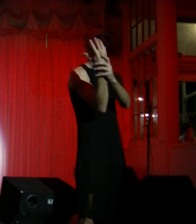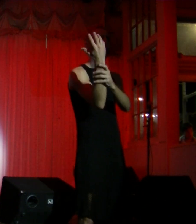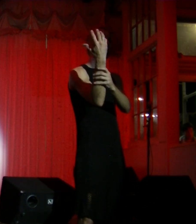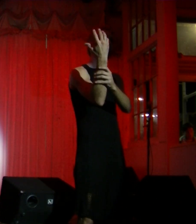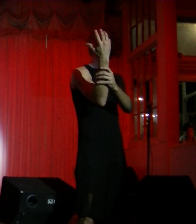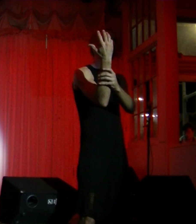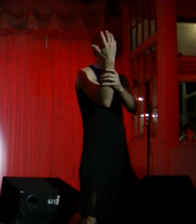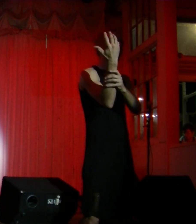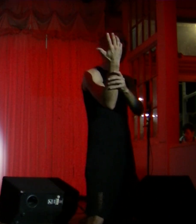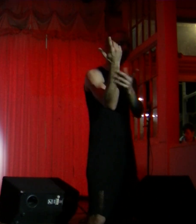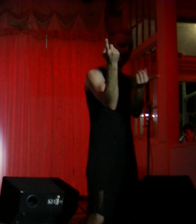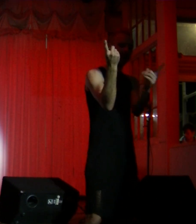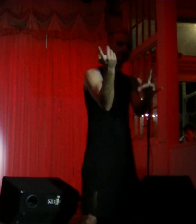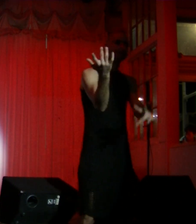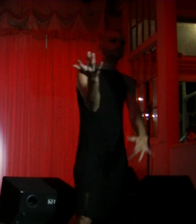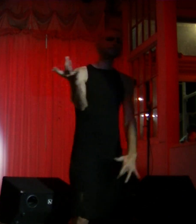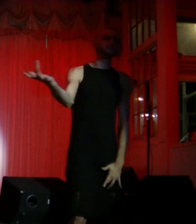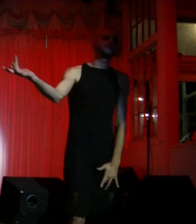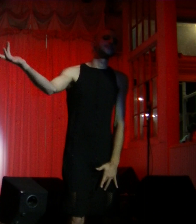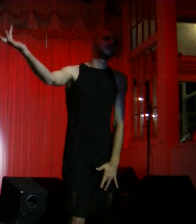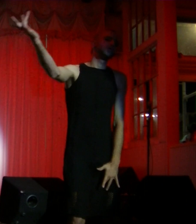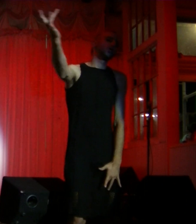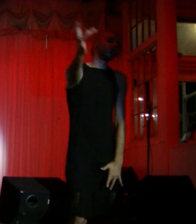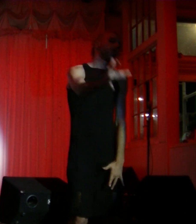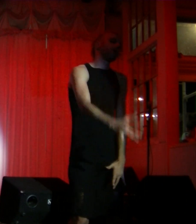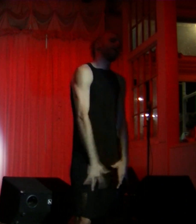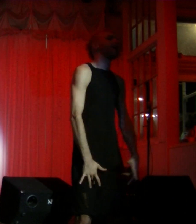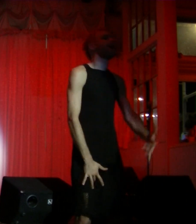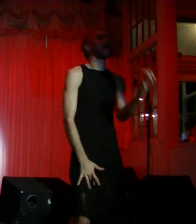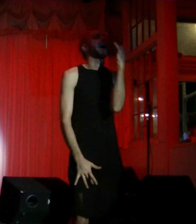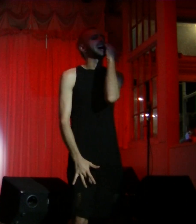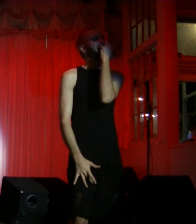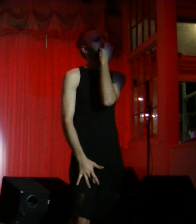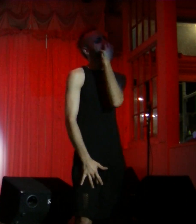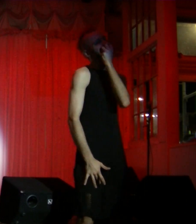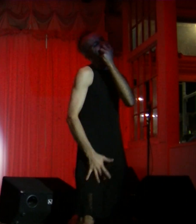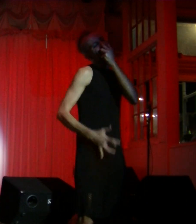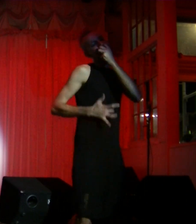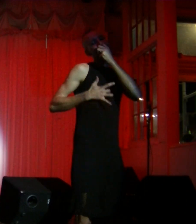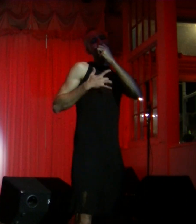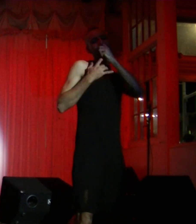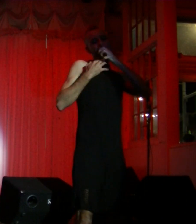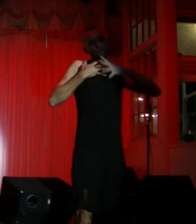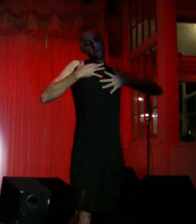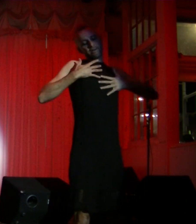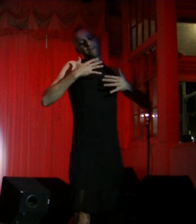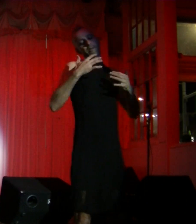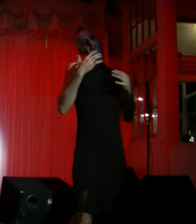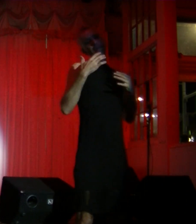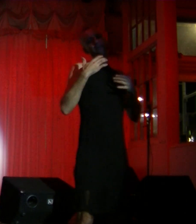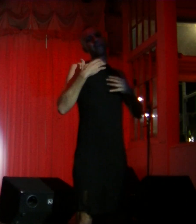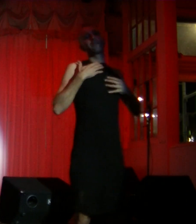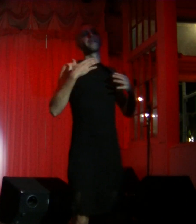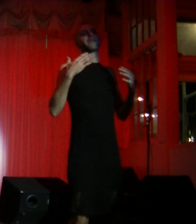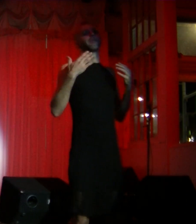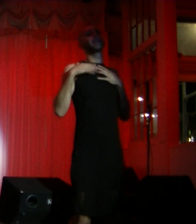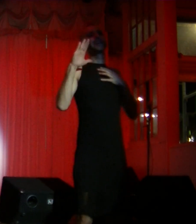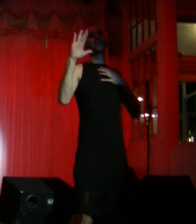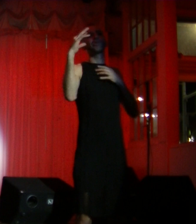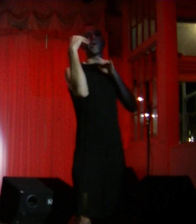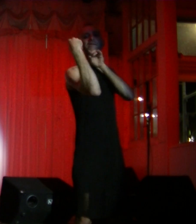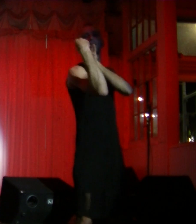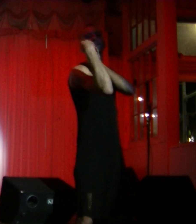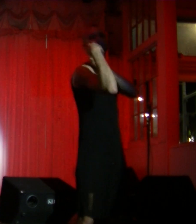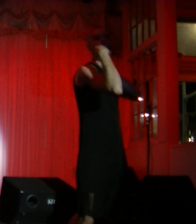The touch on my leg where my teeth grinds become audible, the breath slipping somewhere between your lips